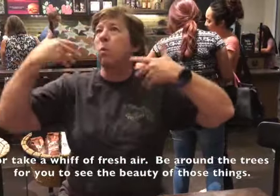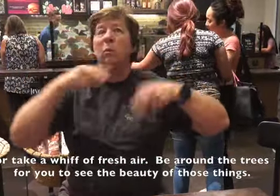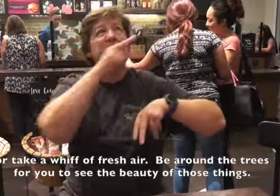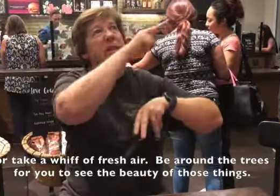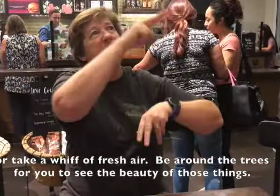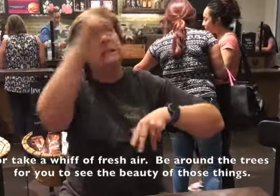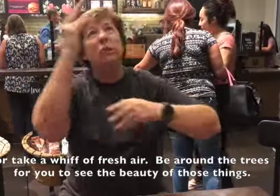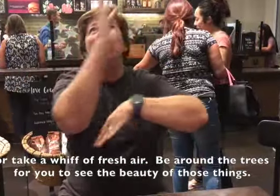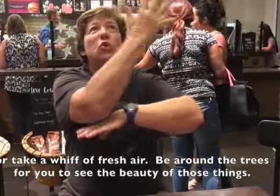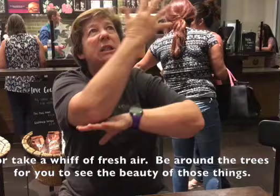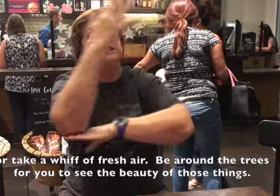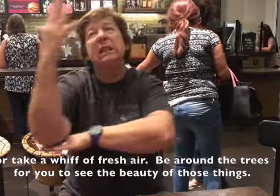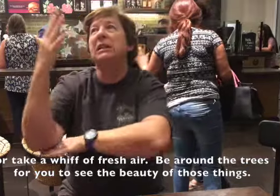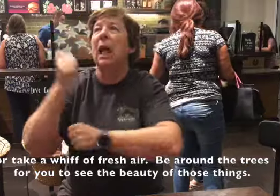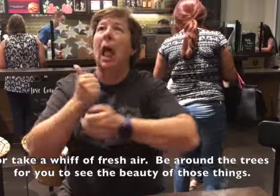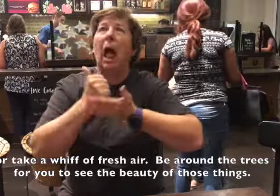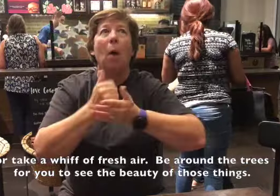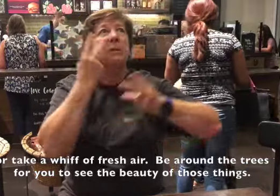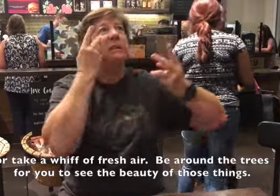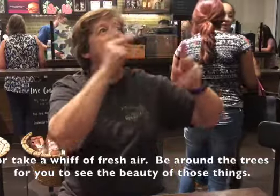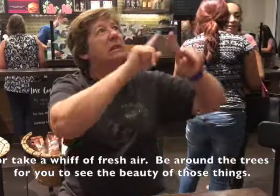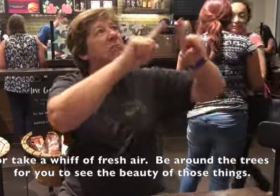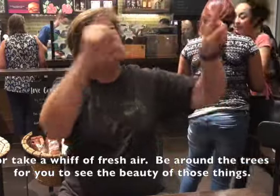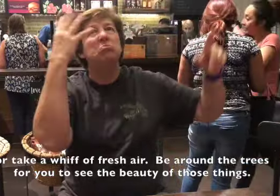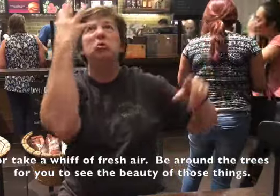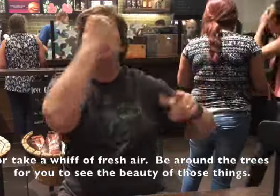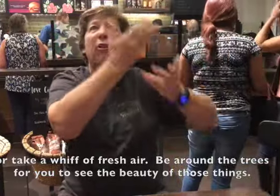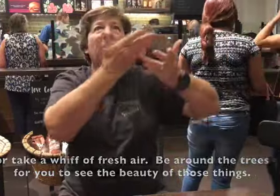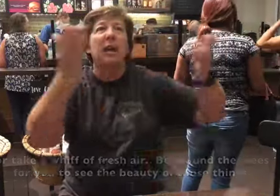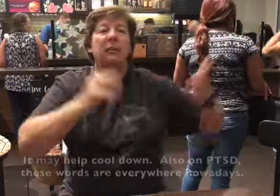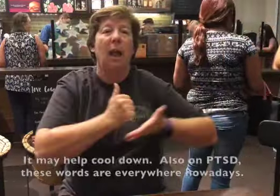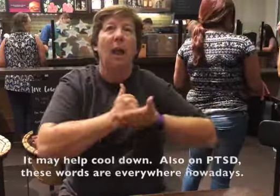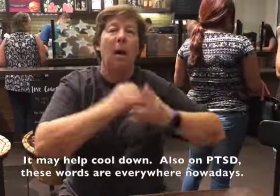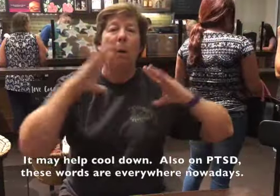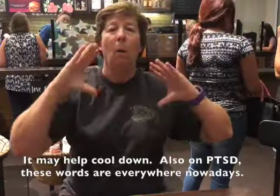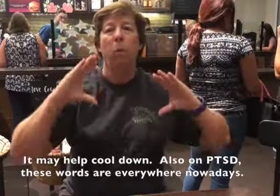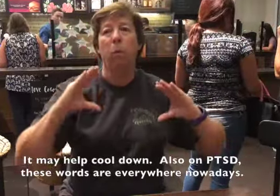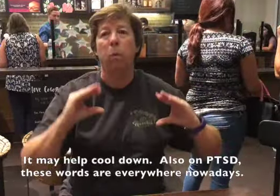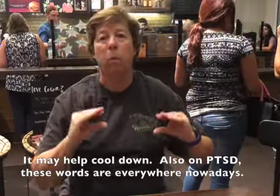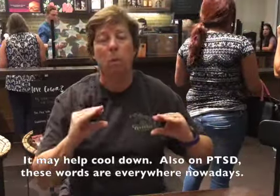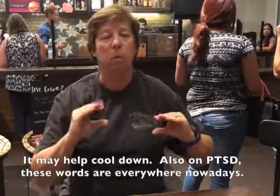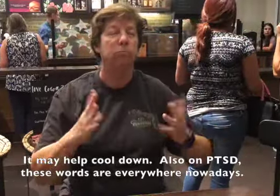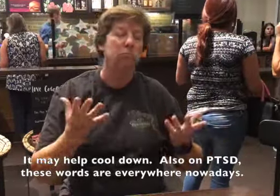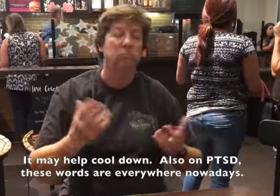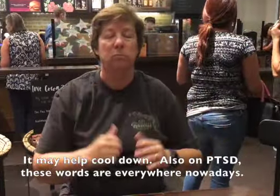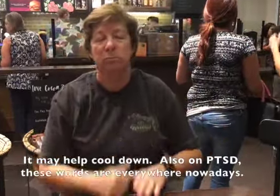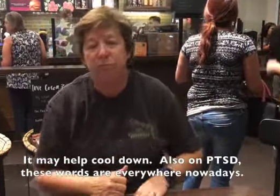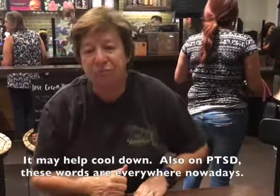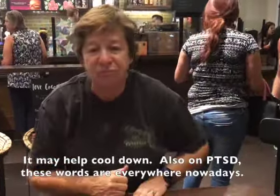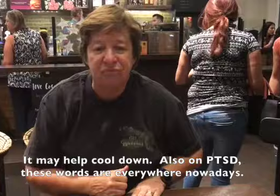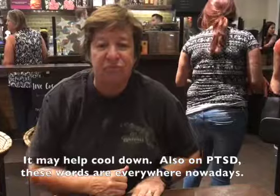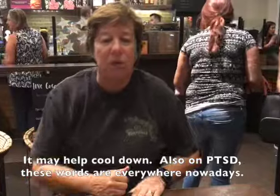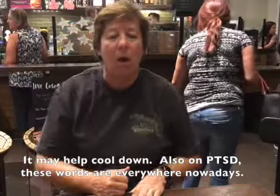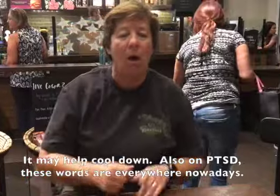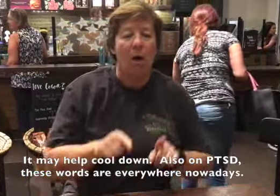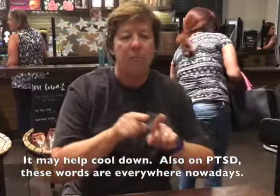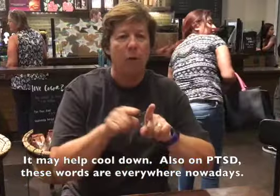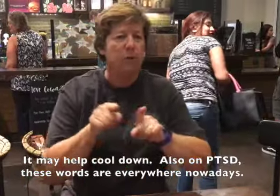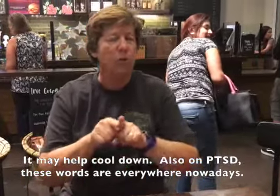Take a whiff of fresh air. Be around the trees, for you see the beauty in everything. It may help cool down. Also